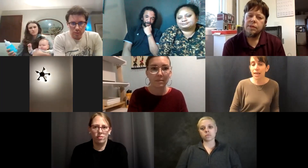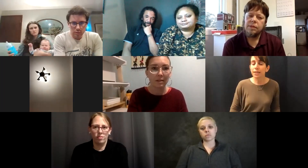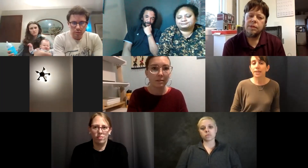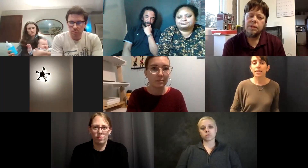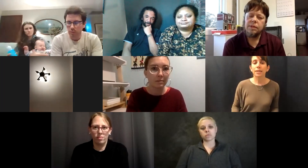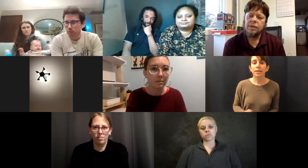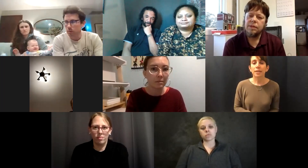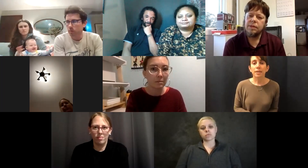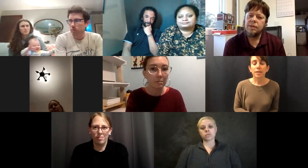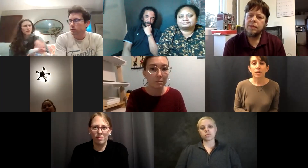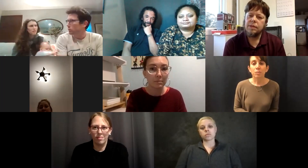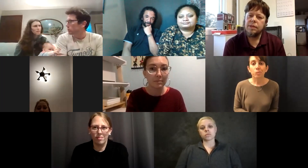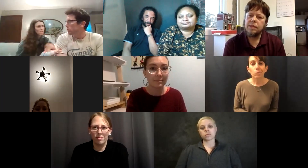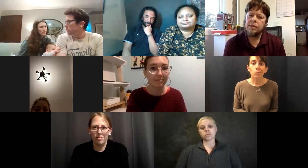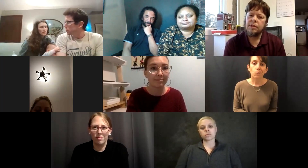any?